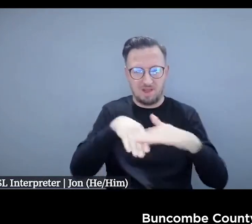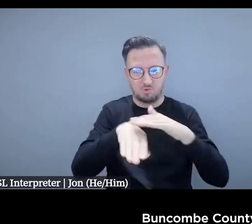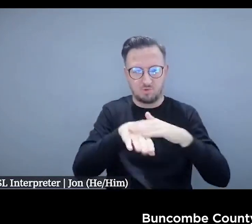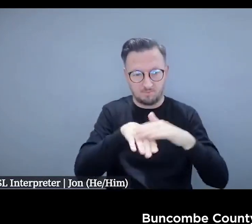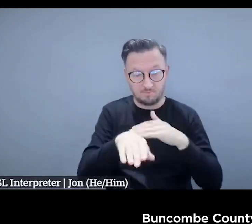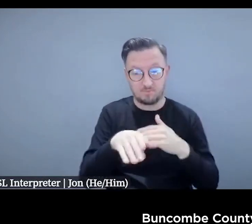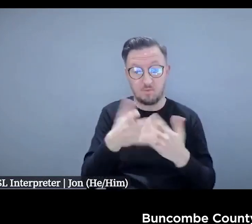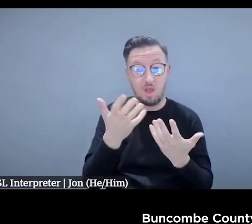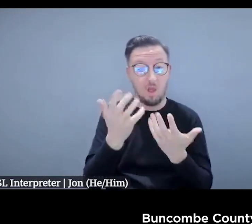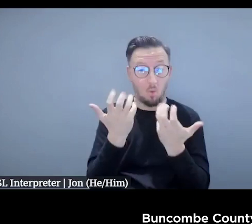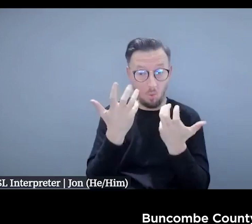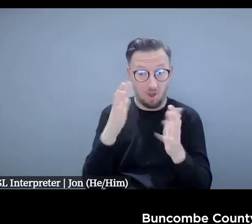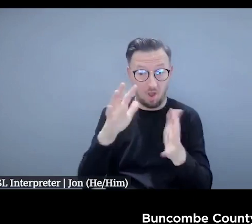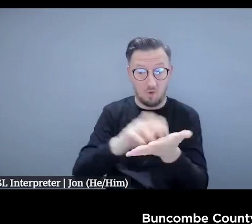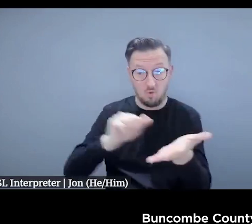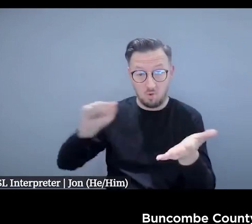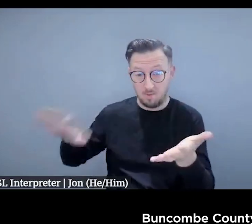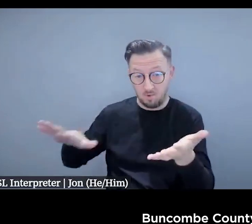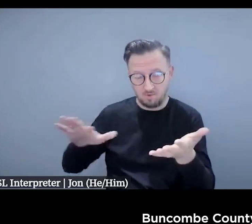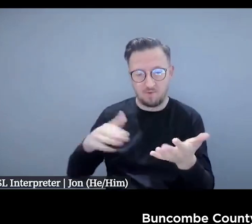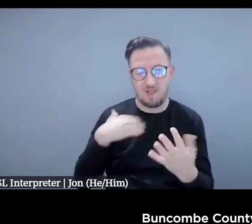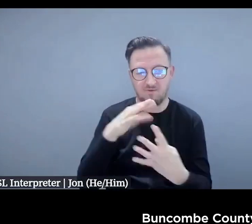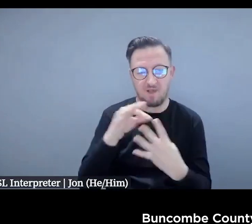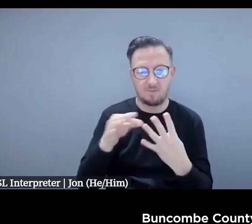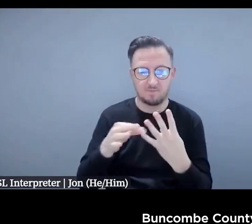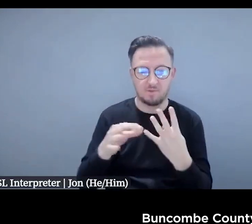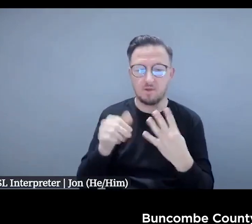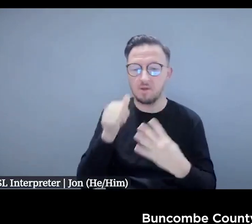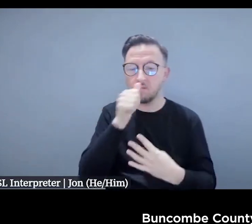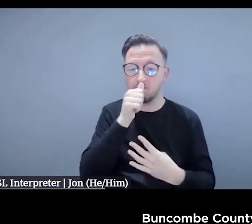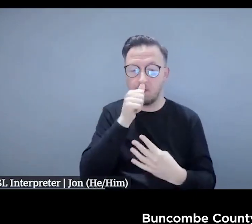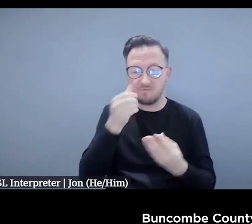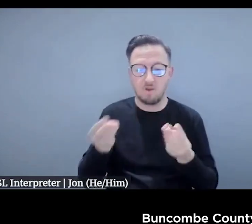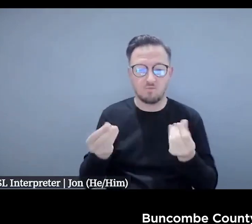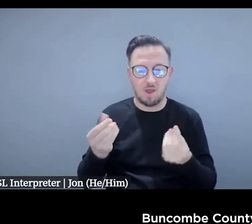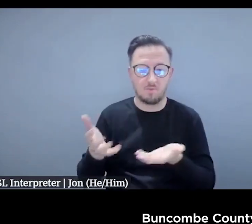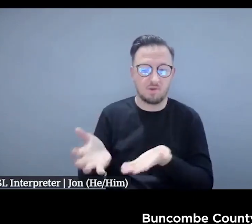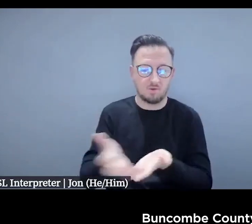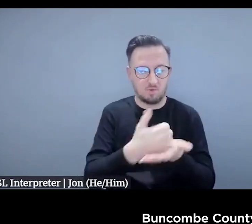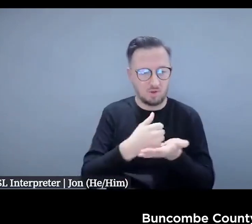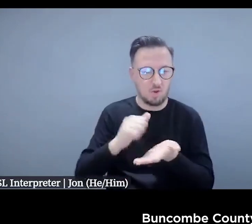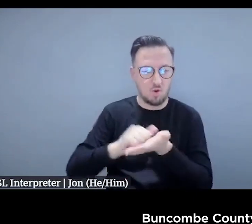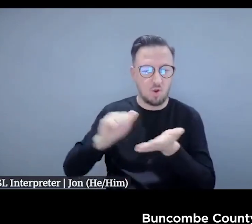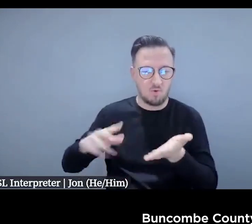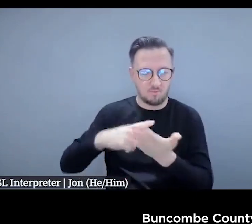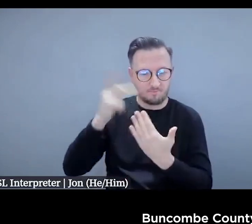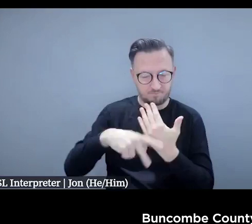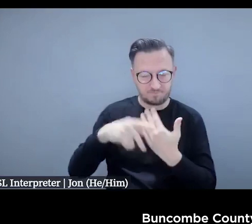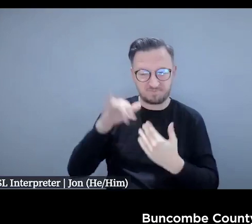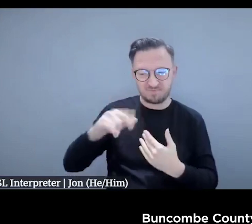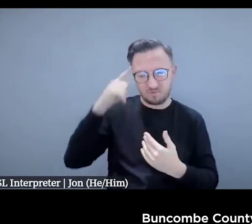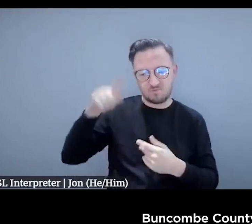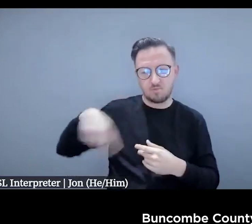options available. The private property debris removal program is for private property owners who cannot take their debris to